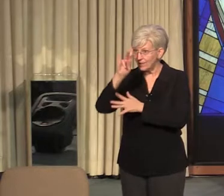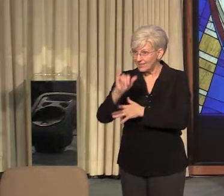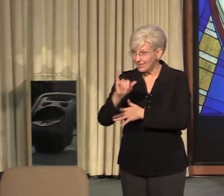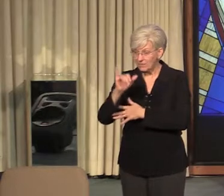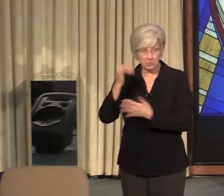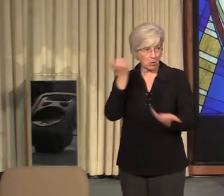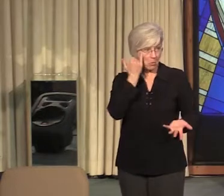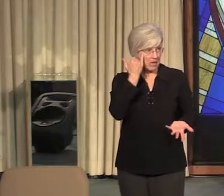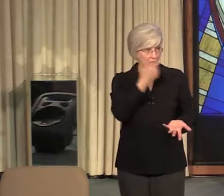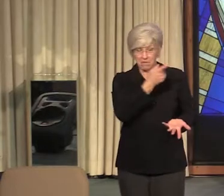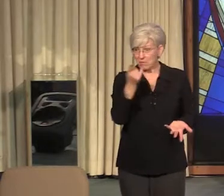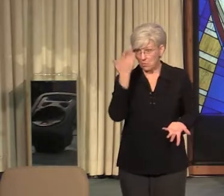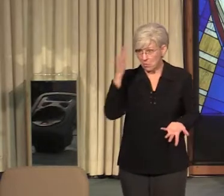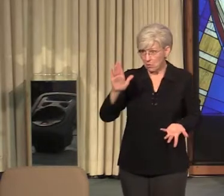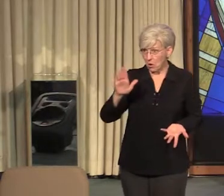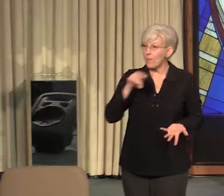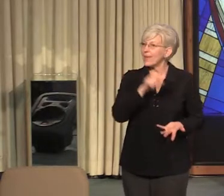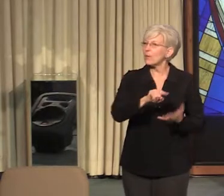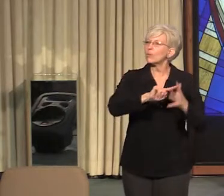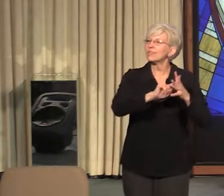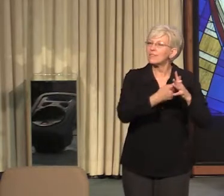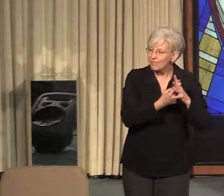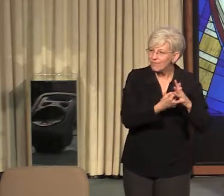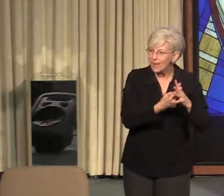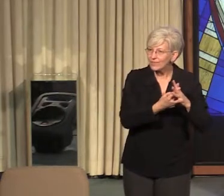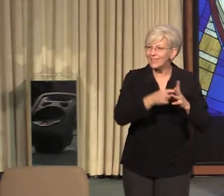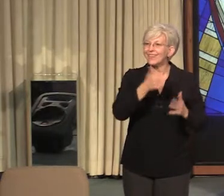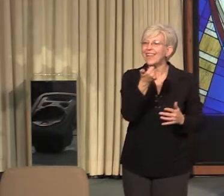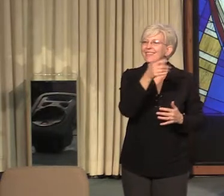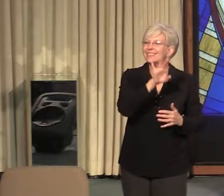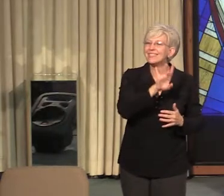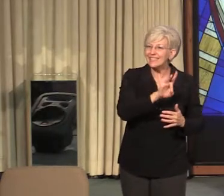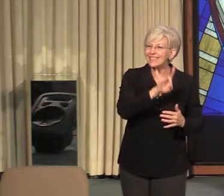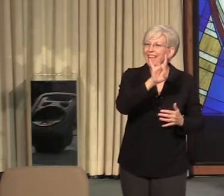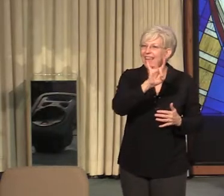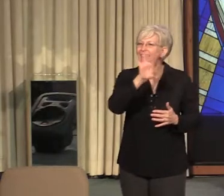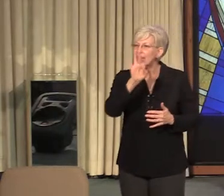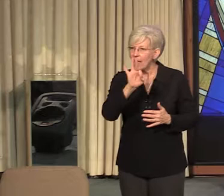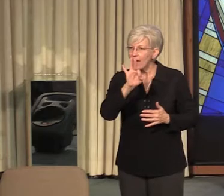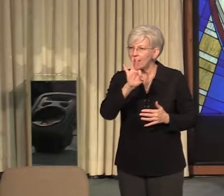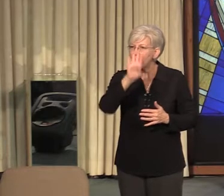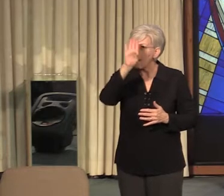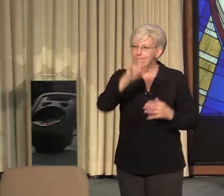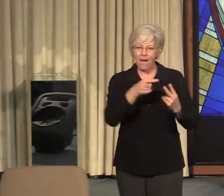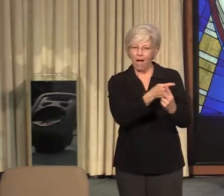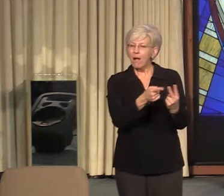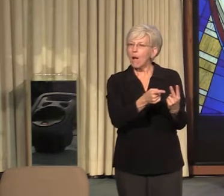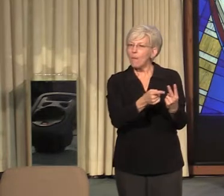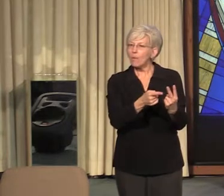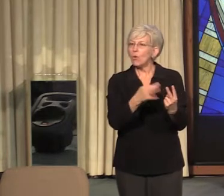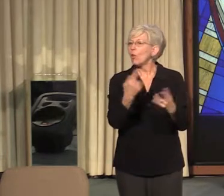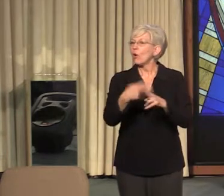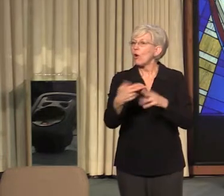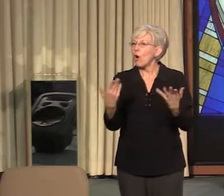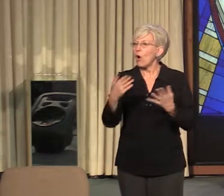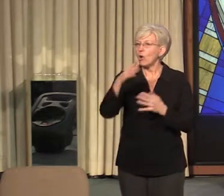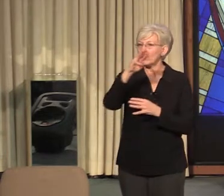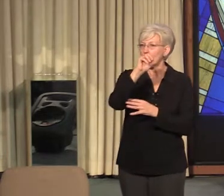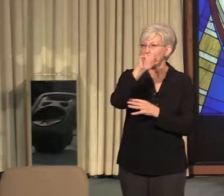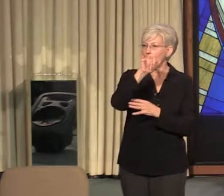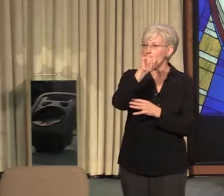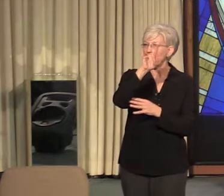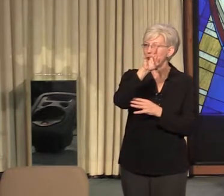was founded in 1889 by a couple called Myrtle and Charles Fillmore. And